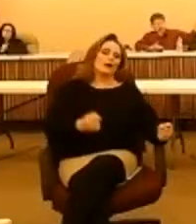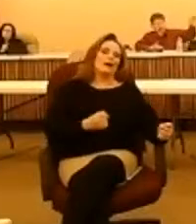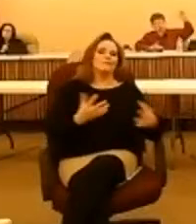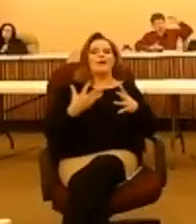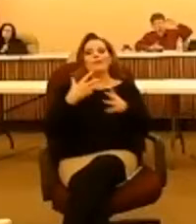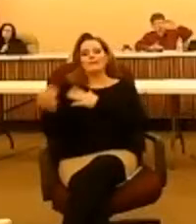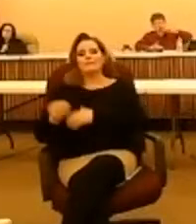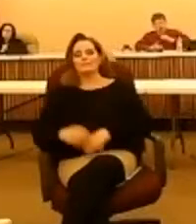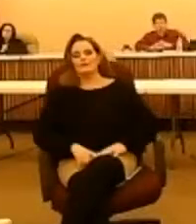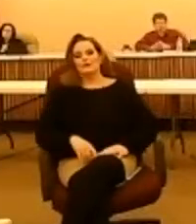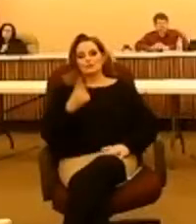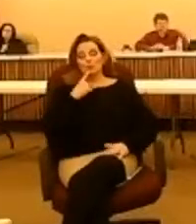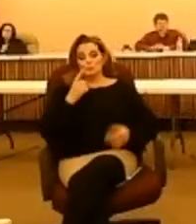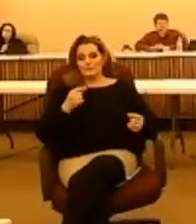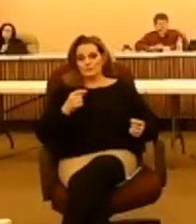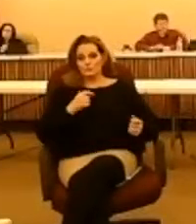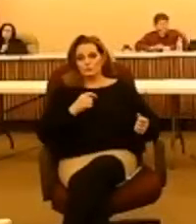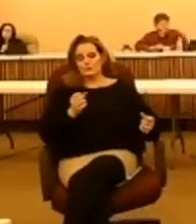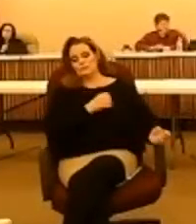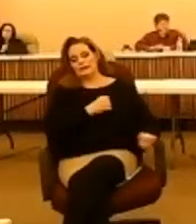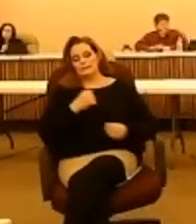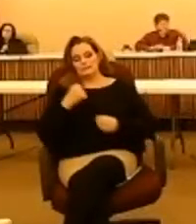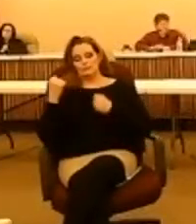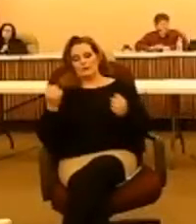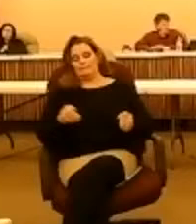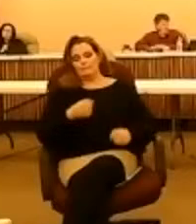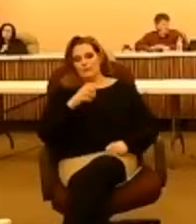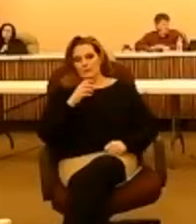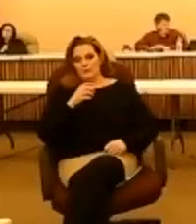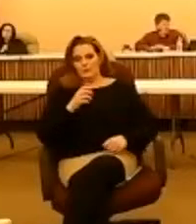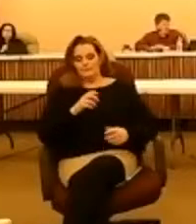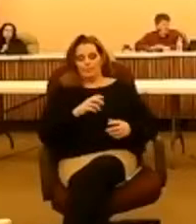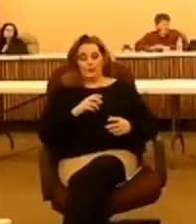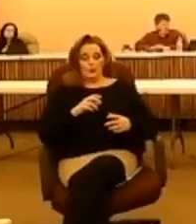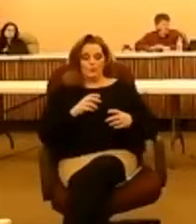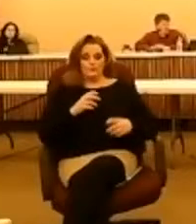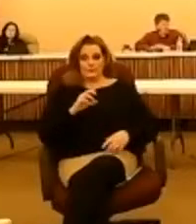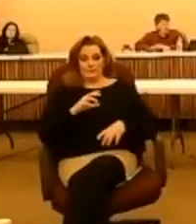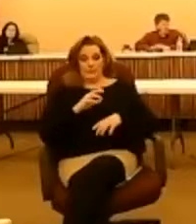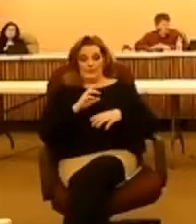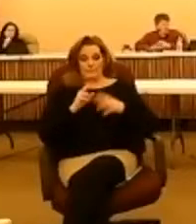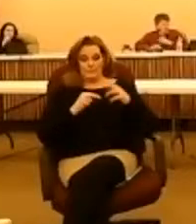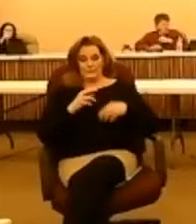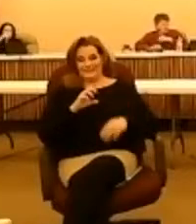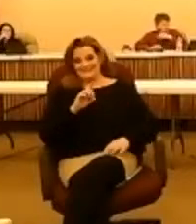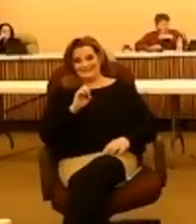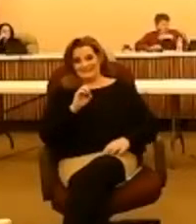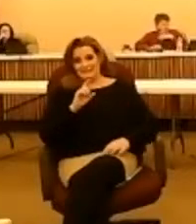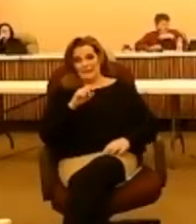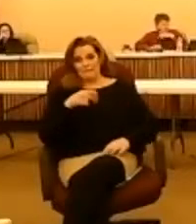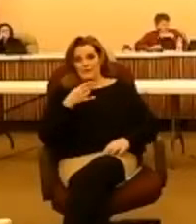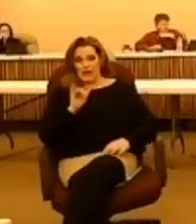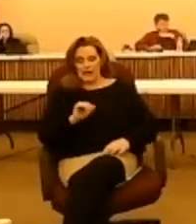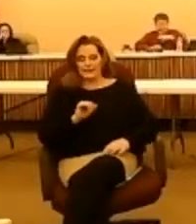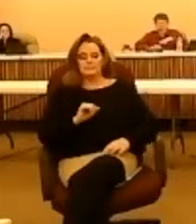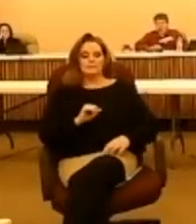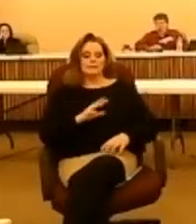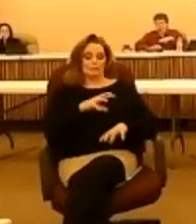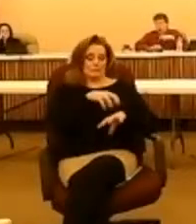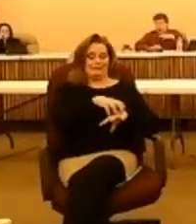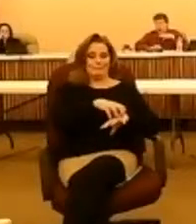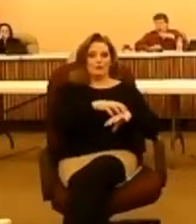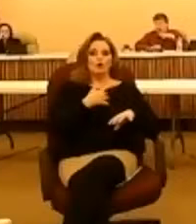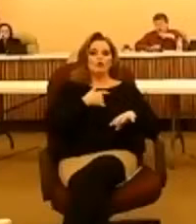go around the old Delphi building. And so almost all the traffic, if you look where the exit from the parking lot is, it comes right